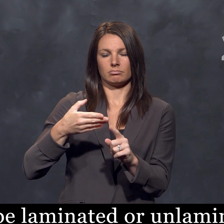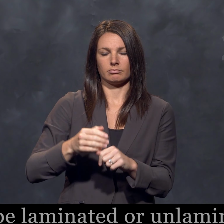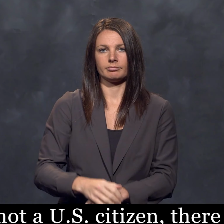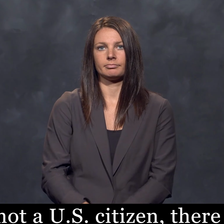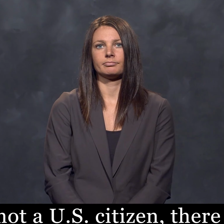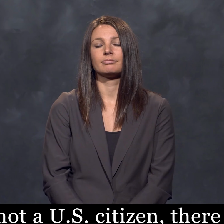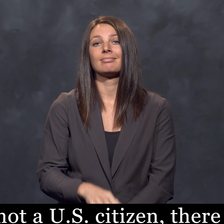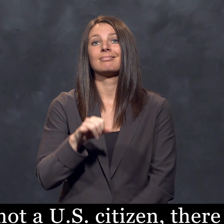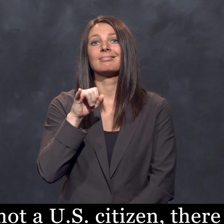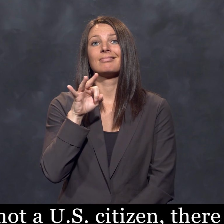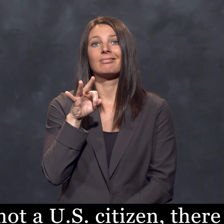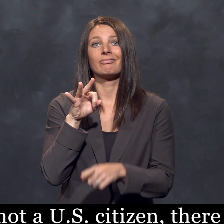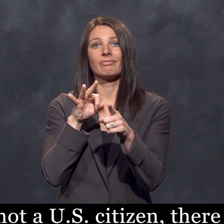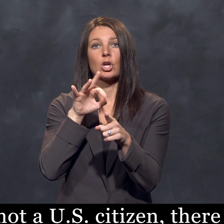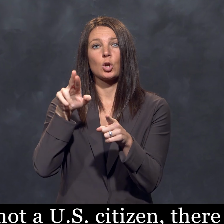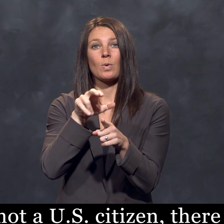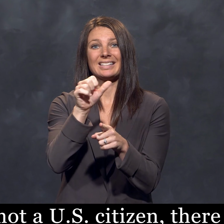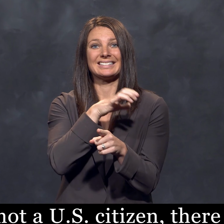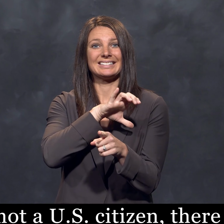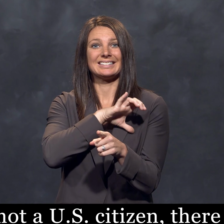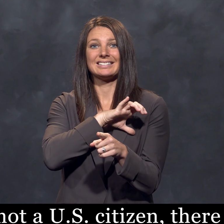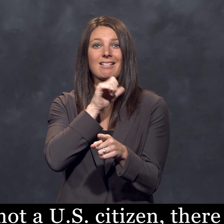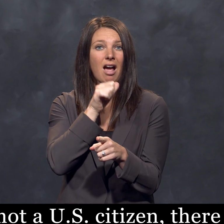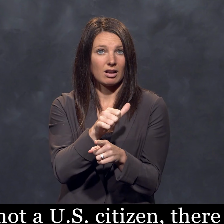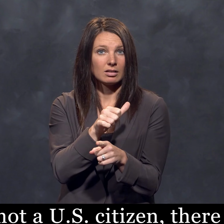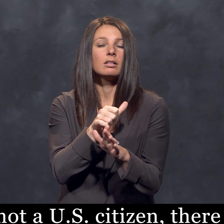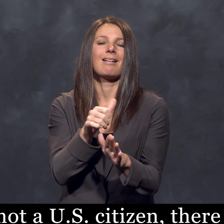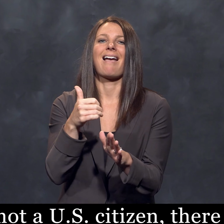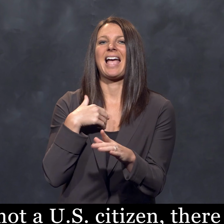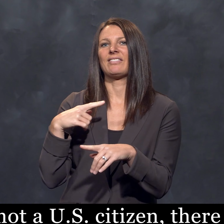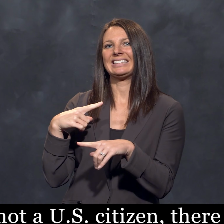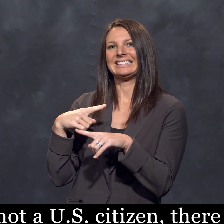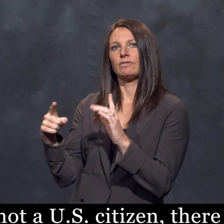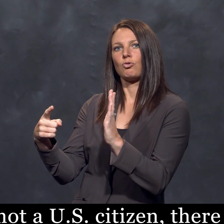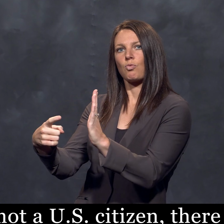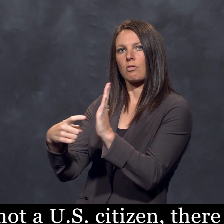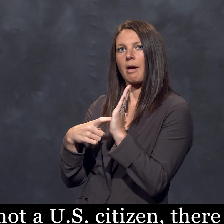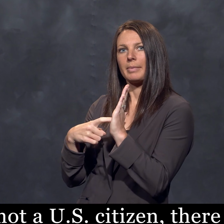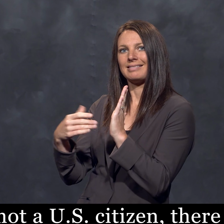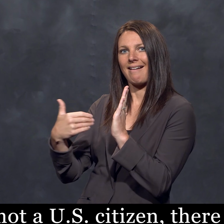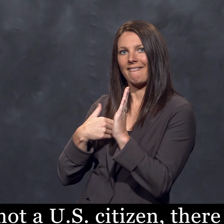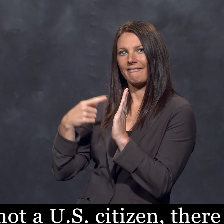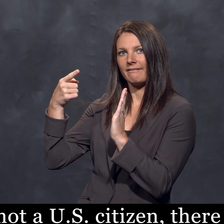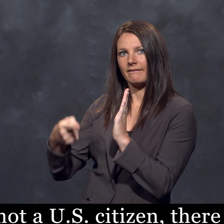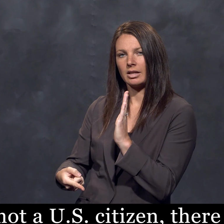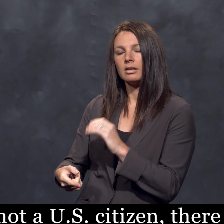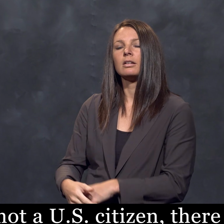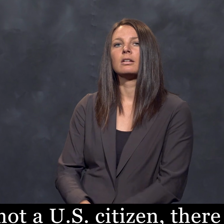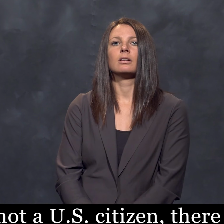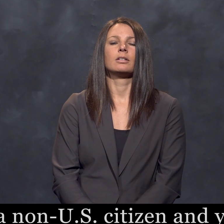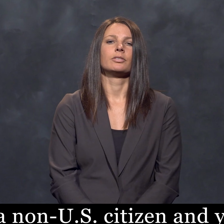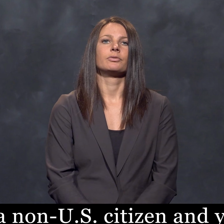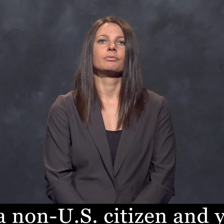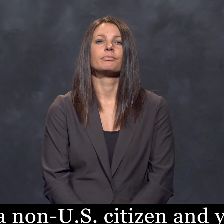If you are not a U.S. citizen, there are slightly different document requirements. If you're a